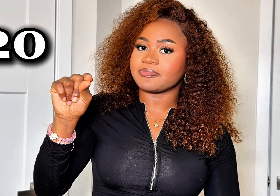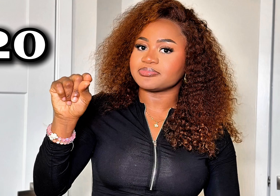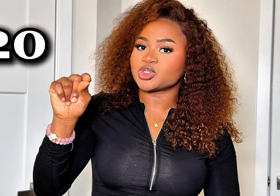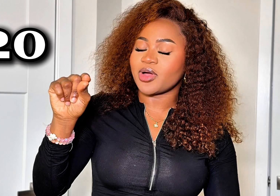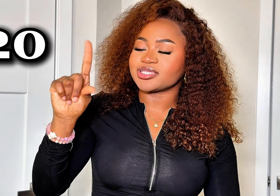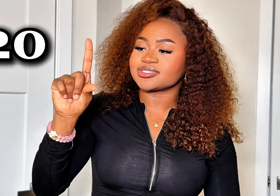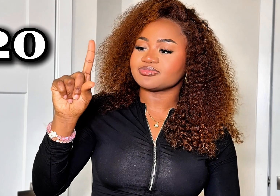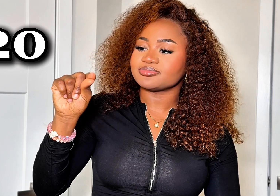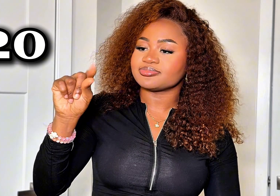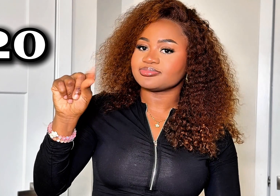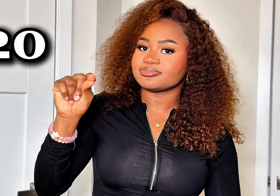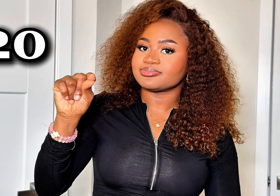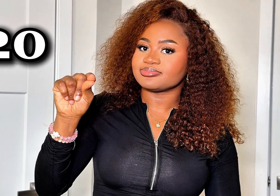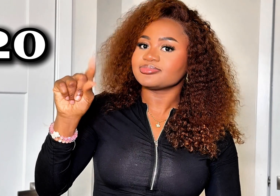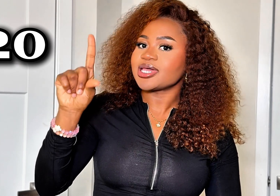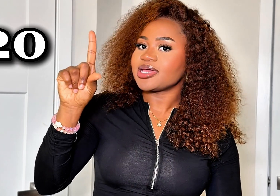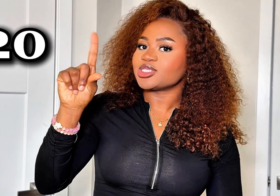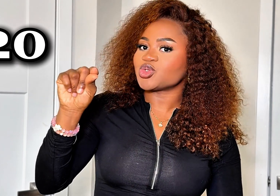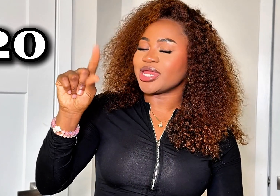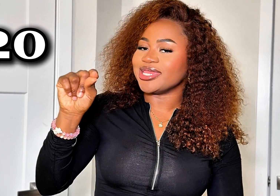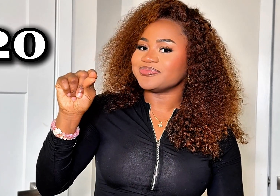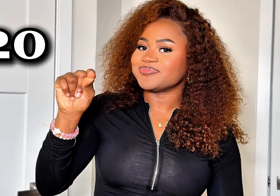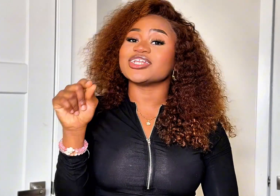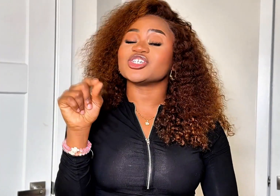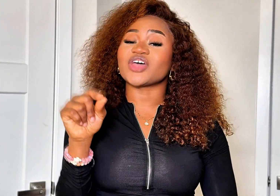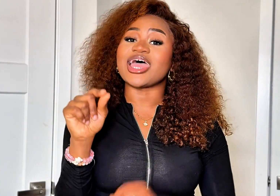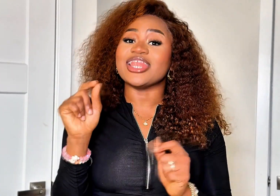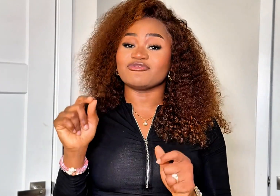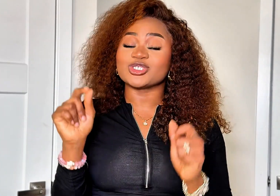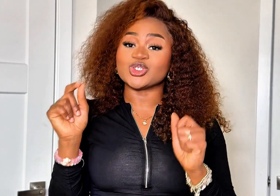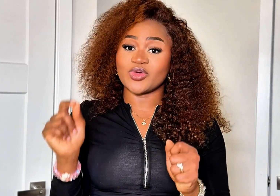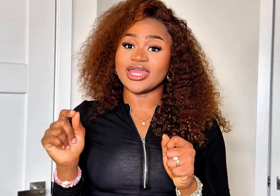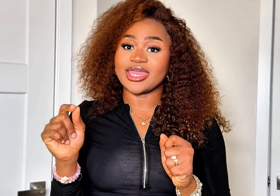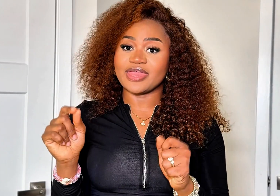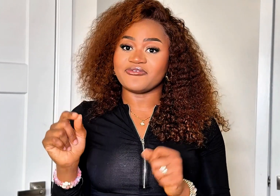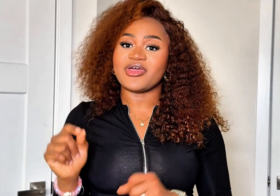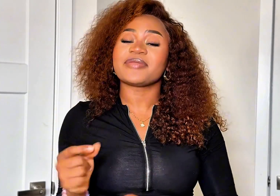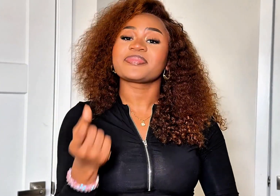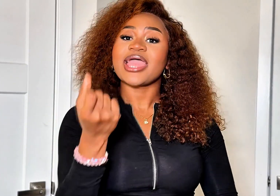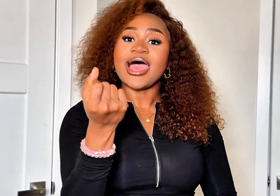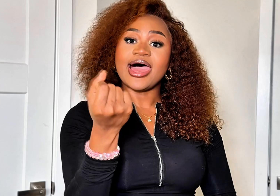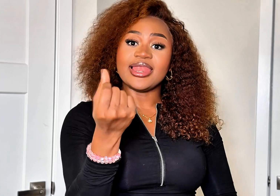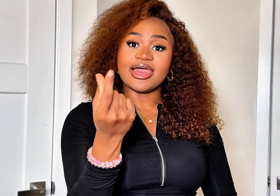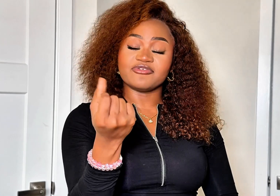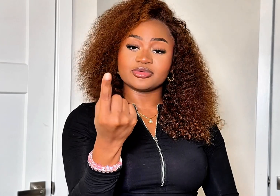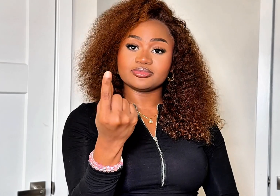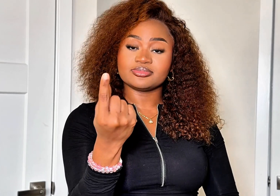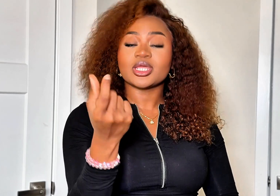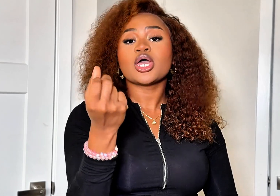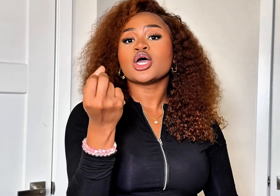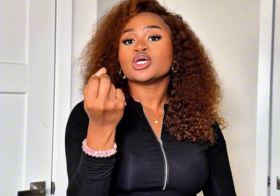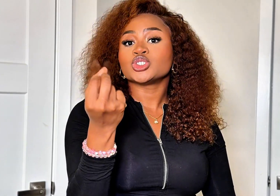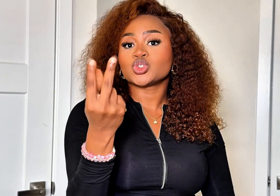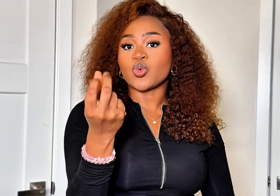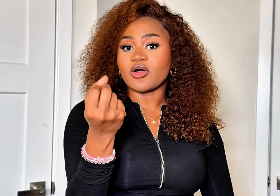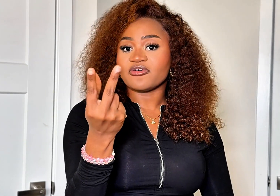tap, twice. 20. Let's try 11 to 20 again, right? 11,